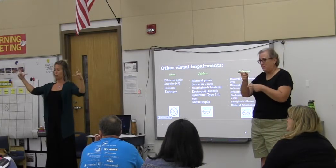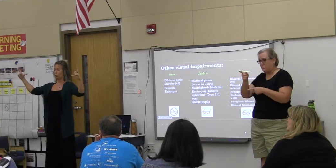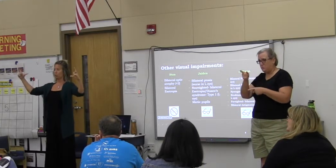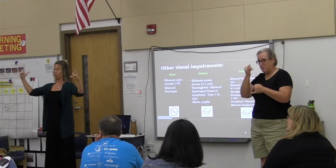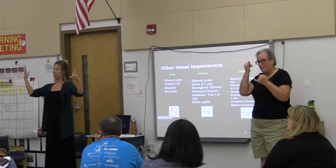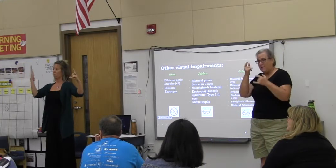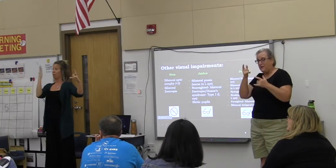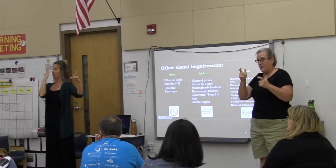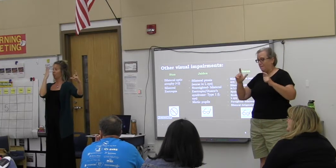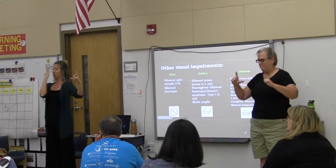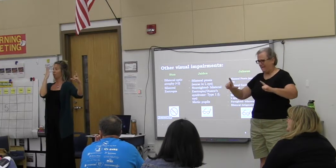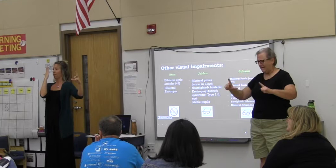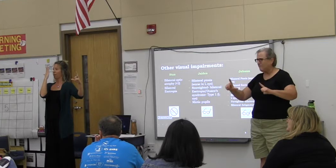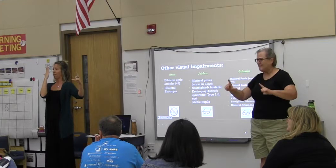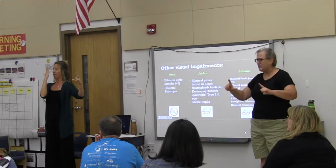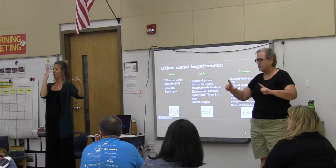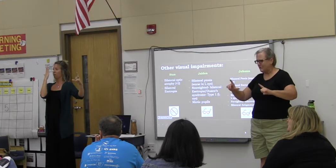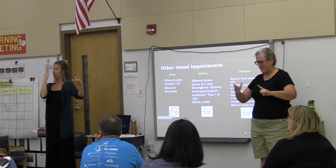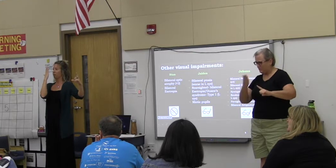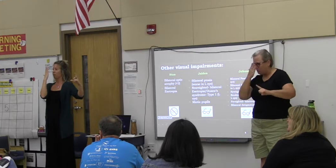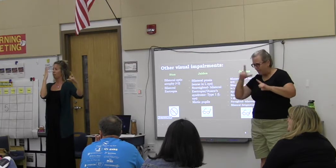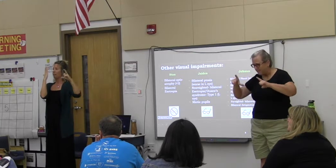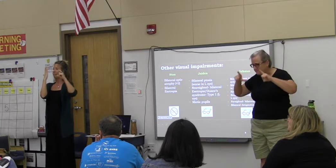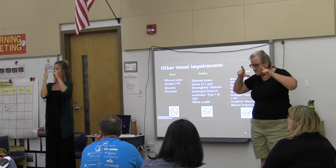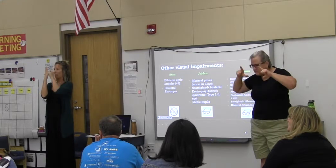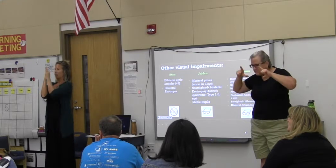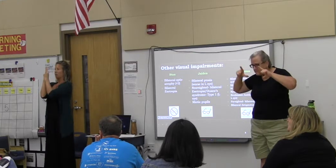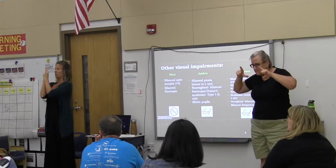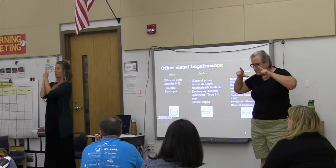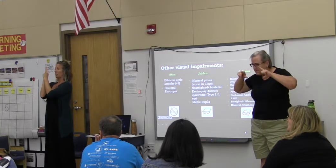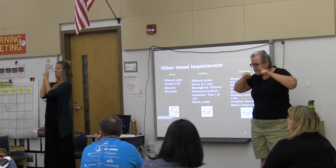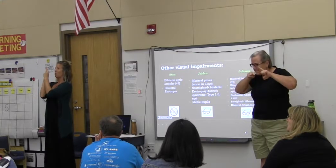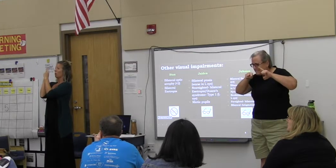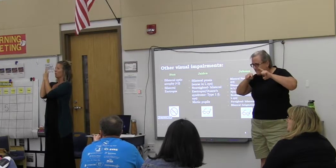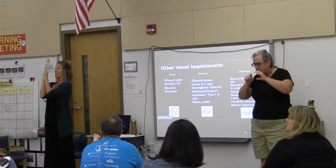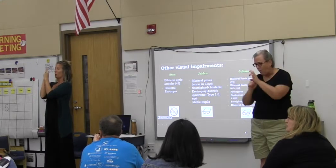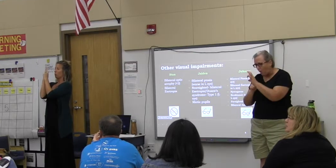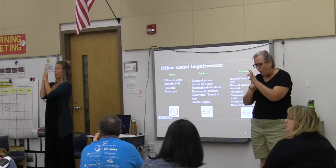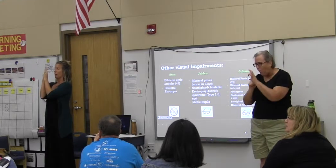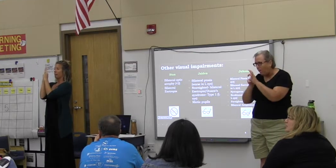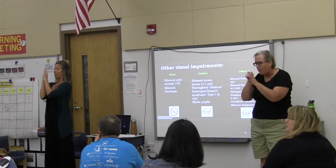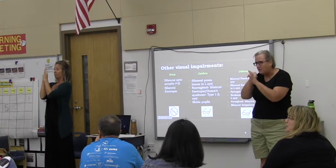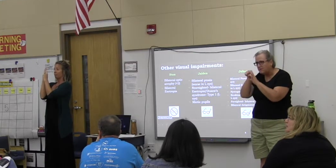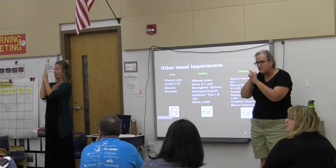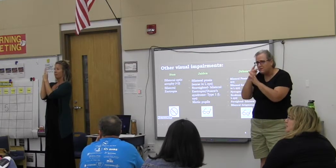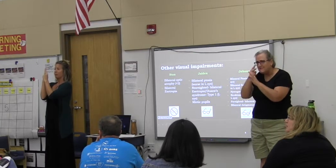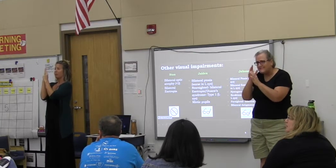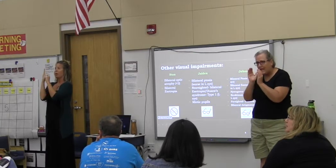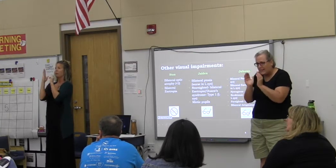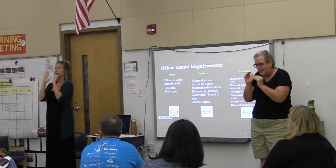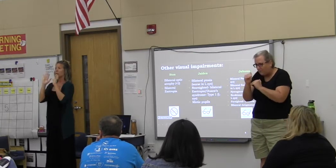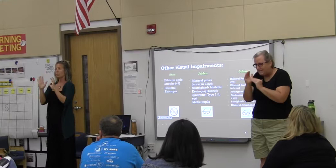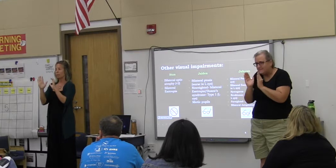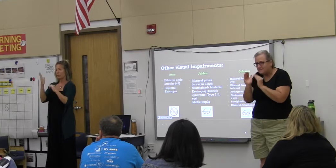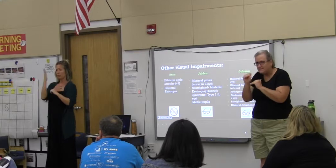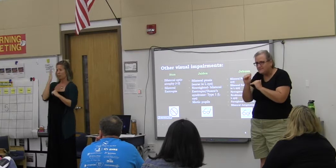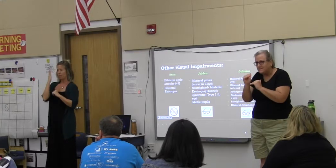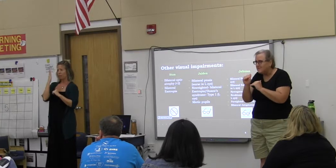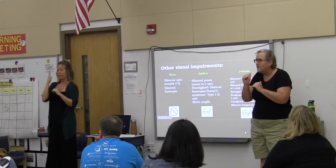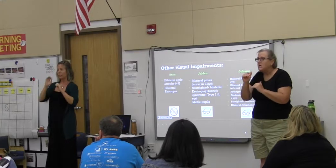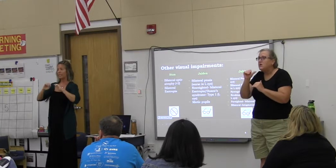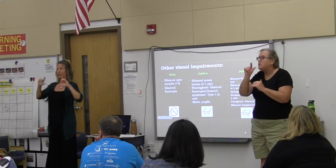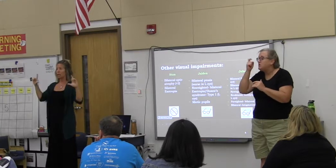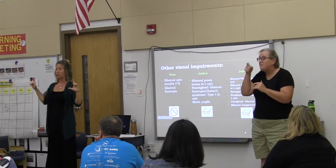a huge picture and then it's going to be right up here in his face, he's probably only going to see a small detail of whatever is in front of him. So just because